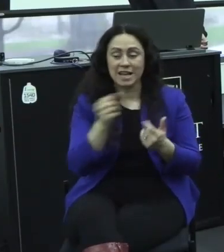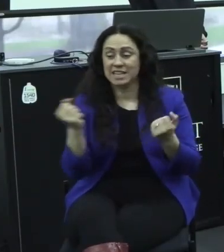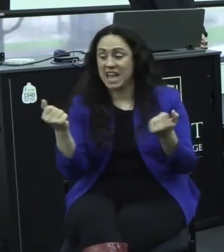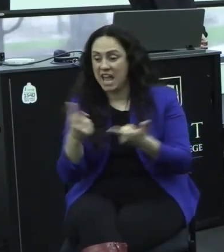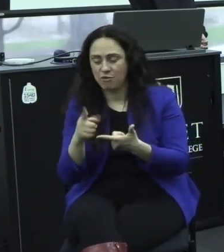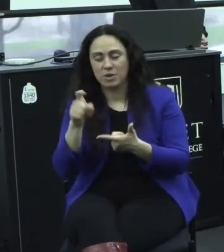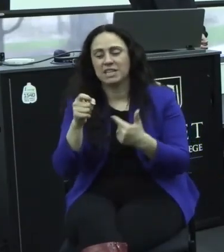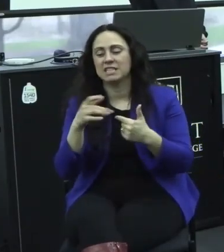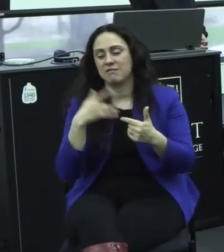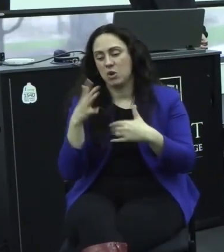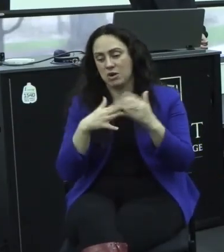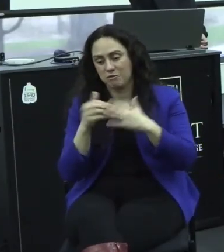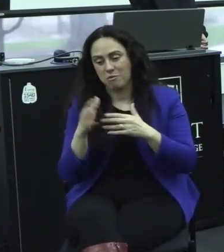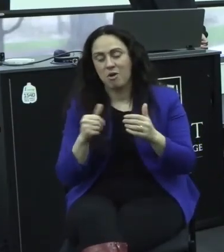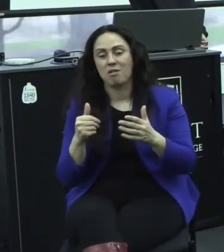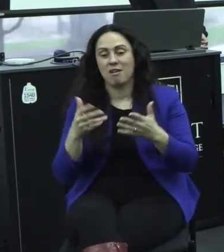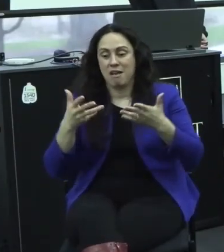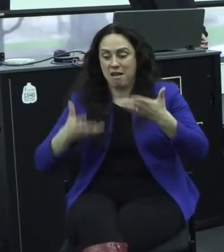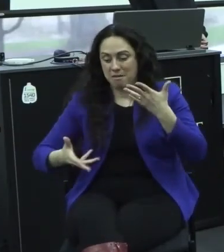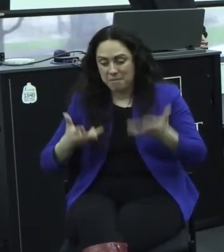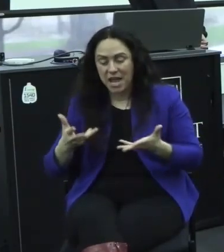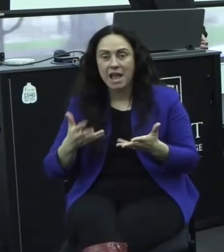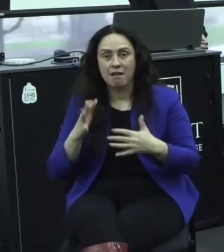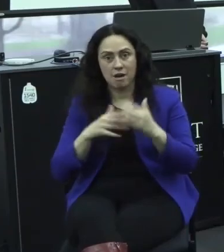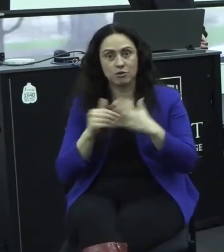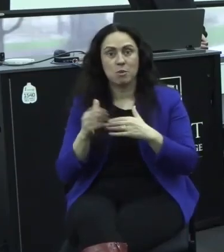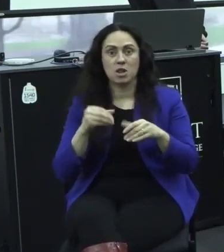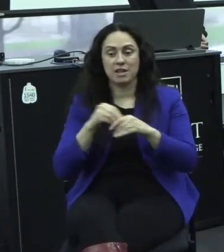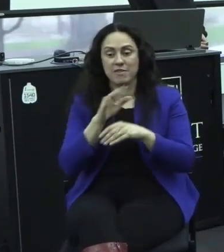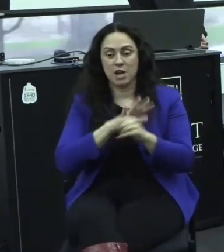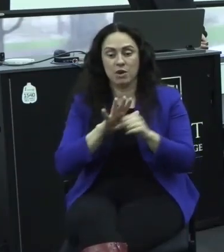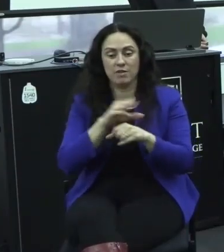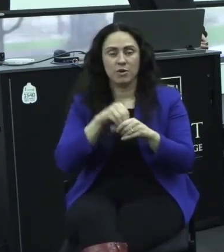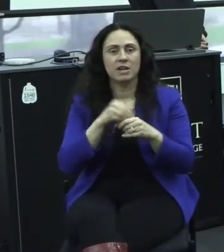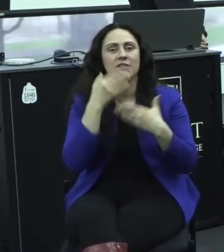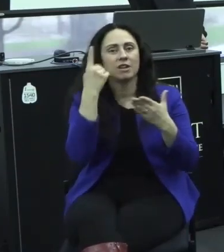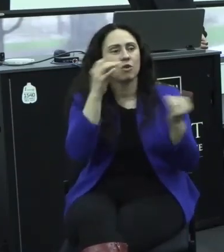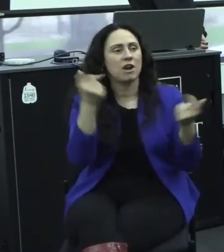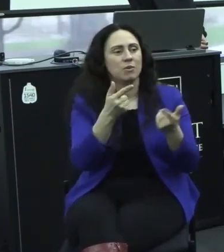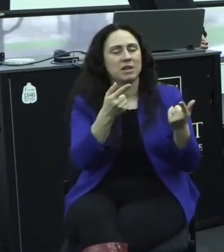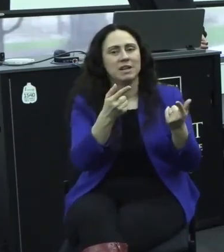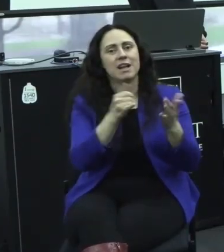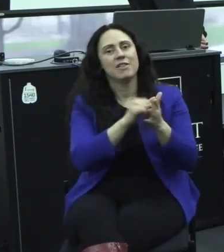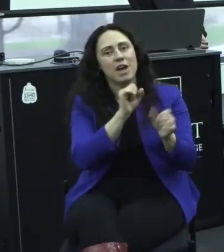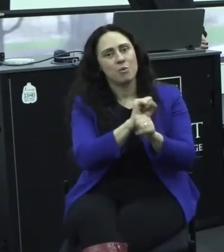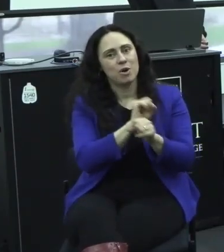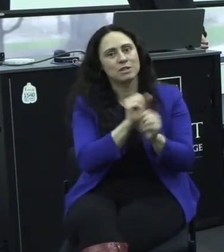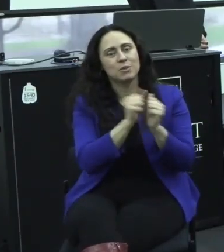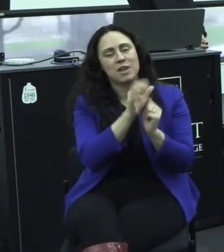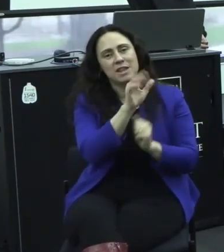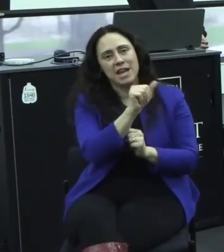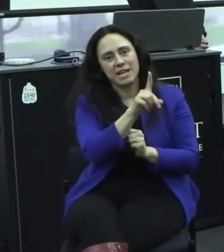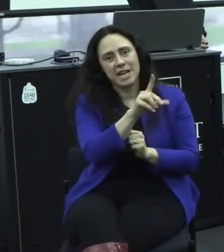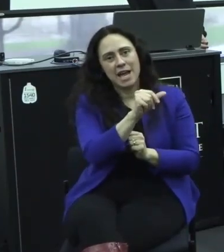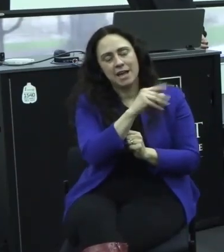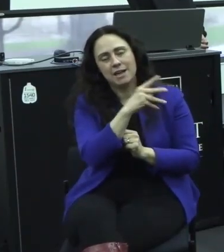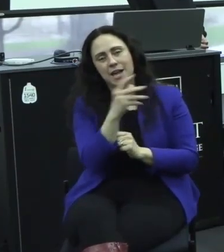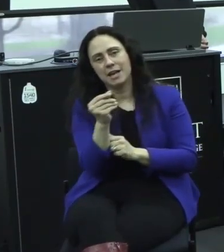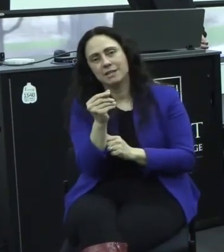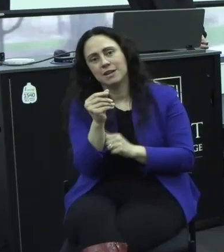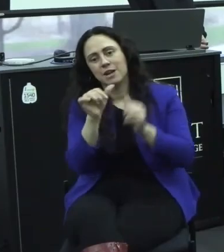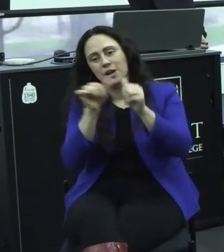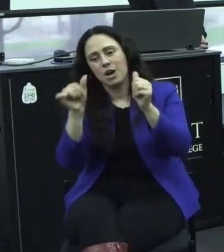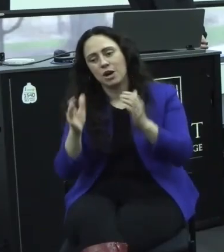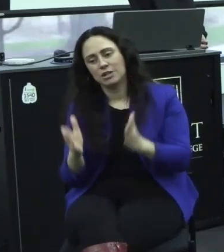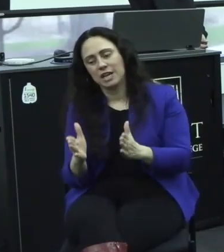to feel comfortable and be comfortable in the area that they're in. So, thank you for everyone that works, especially with ADA and an